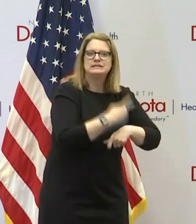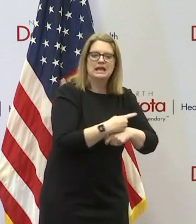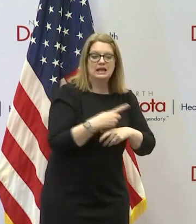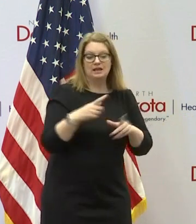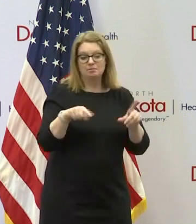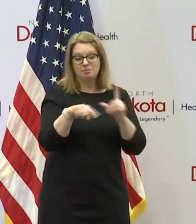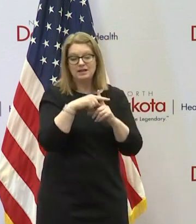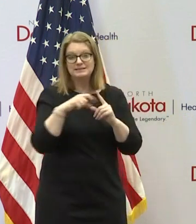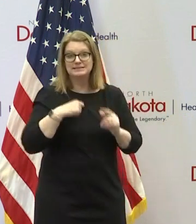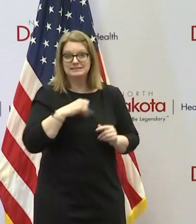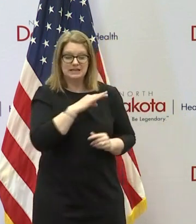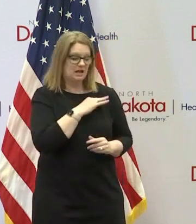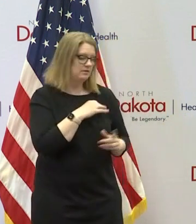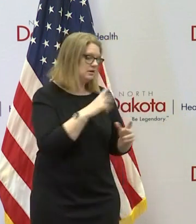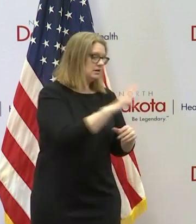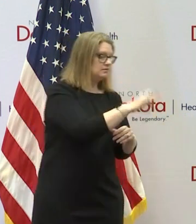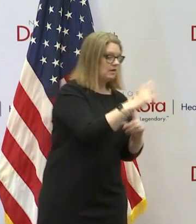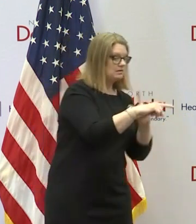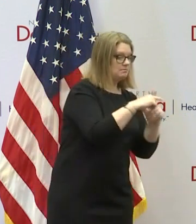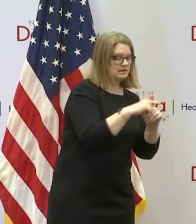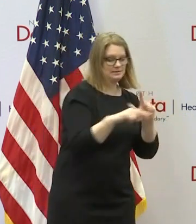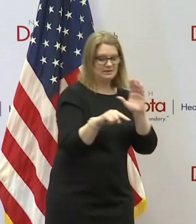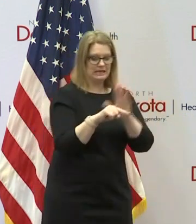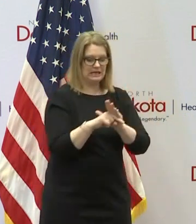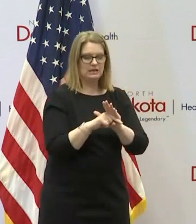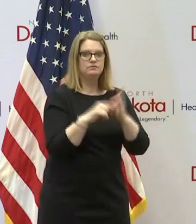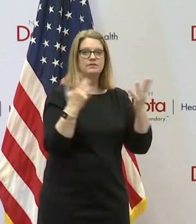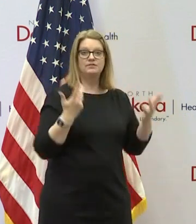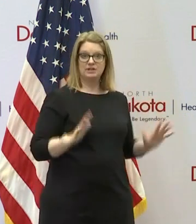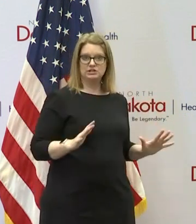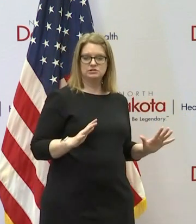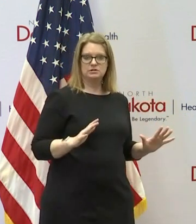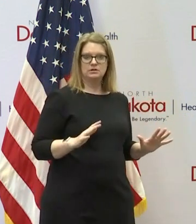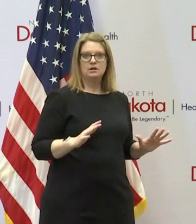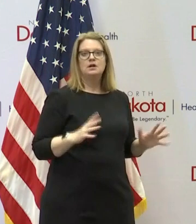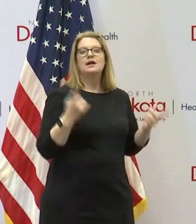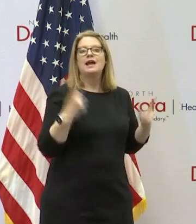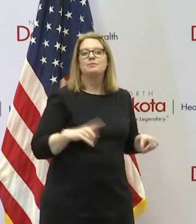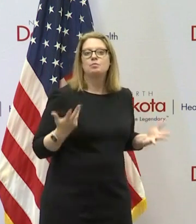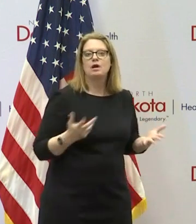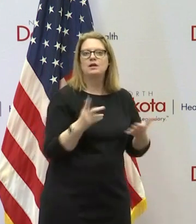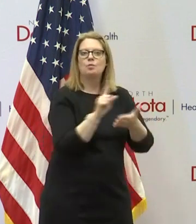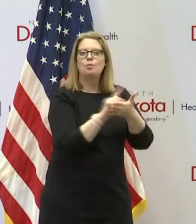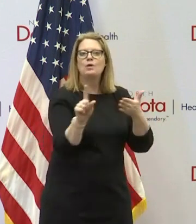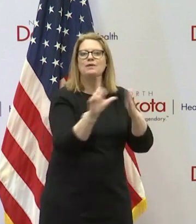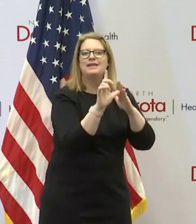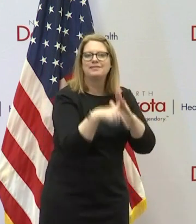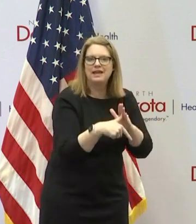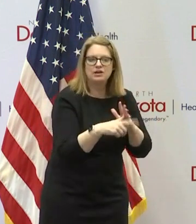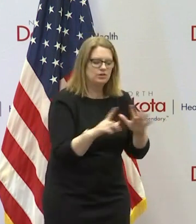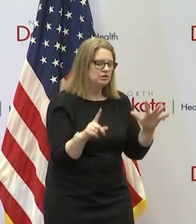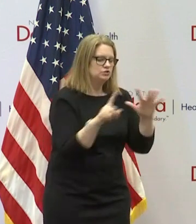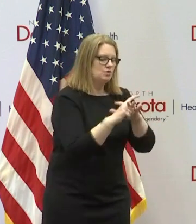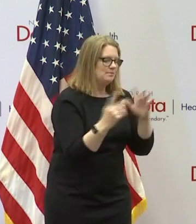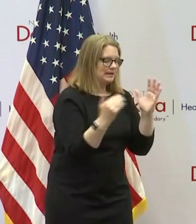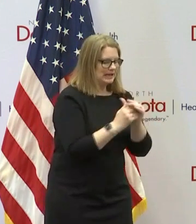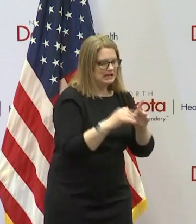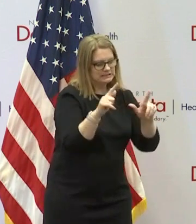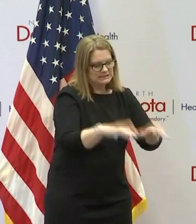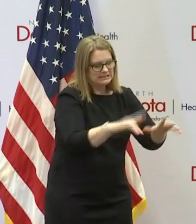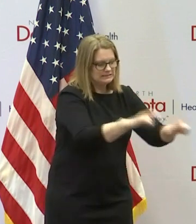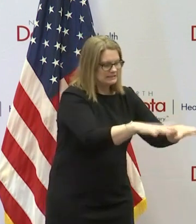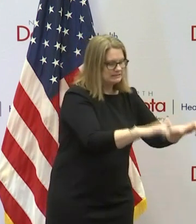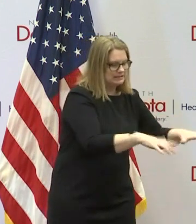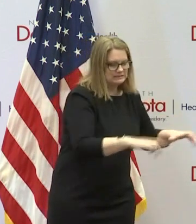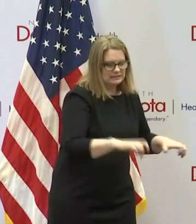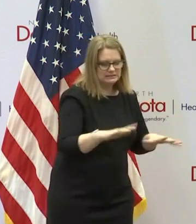negative. Then you also need to come back and start maybe a week later and then test everybody again to see if you're gaining